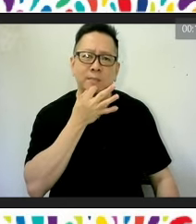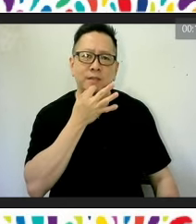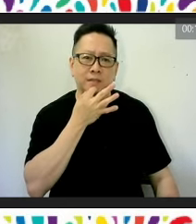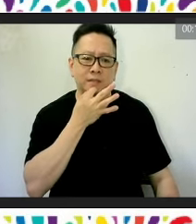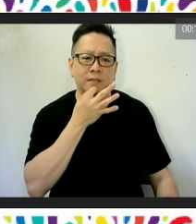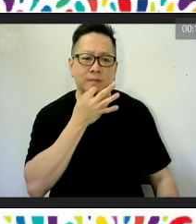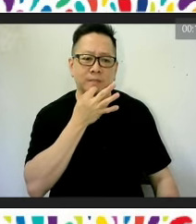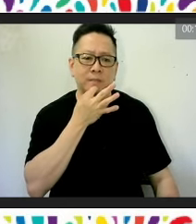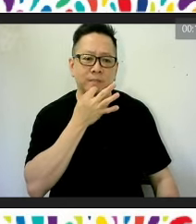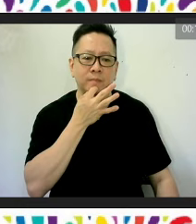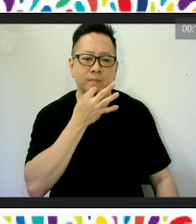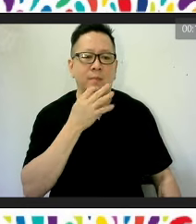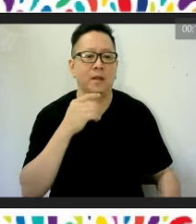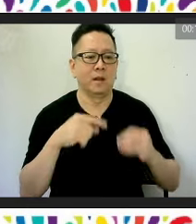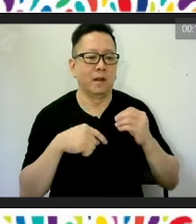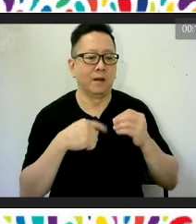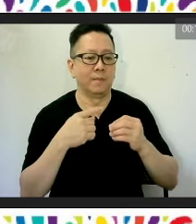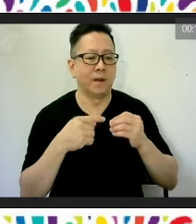suspicious